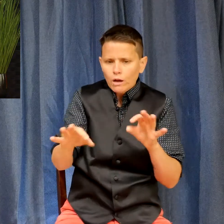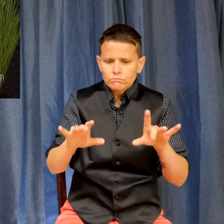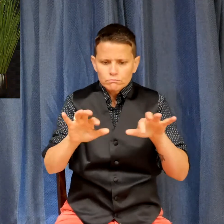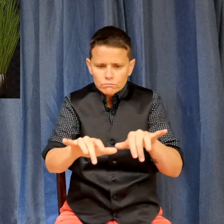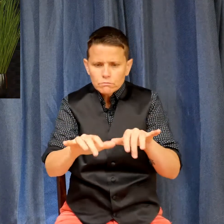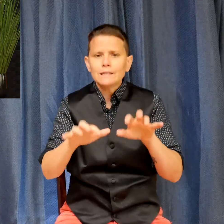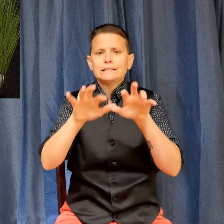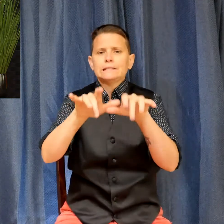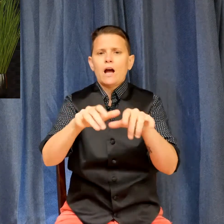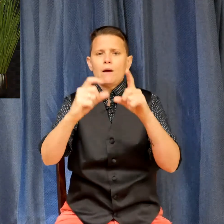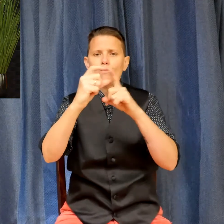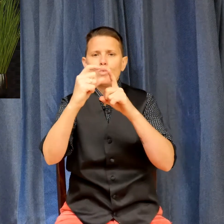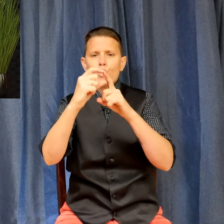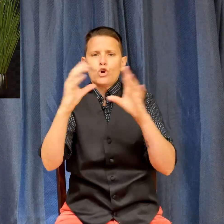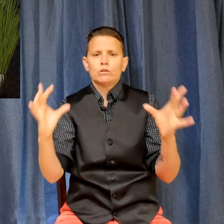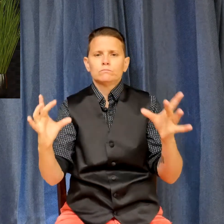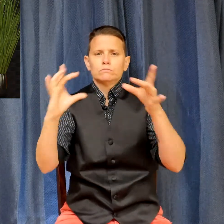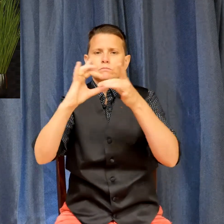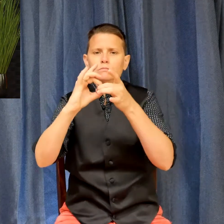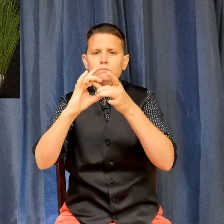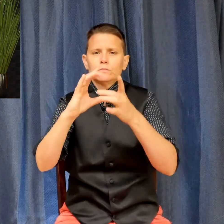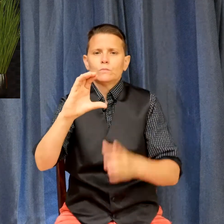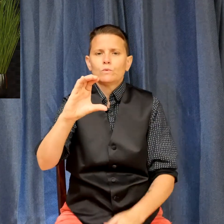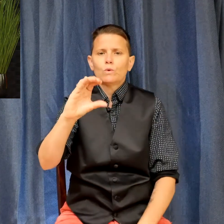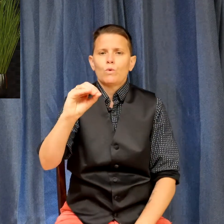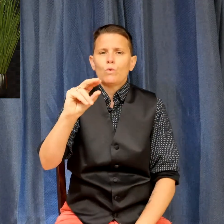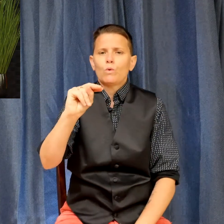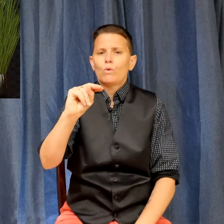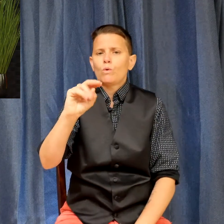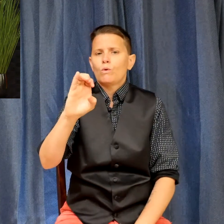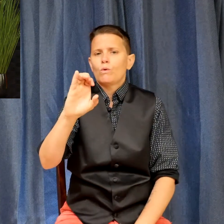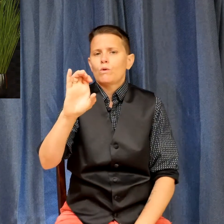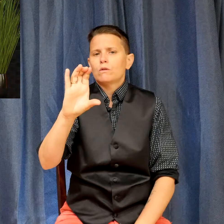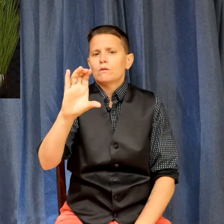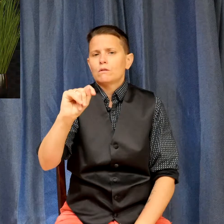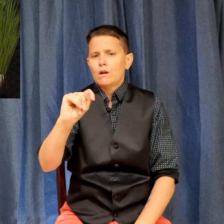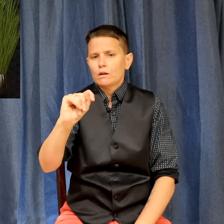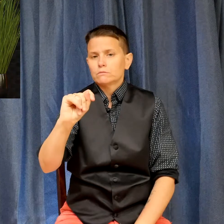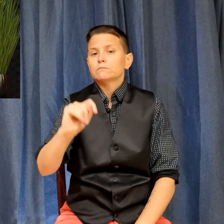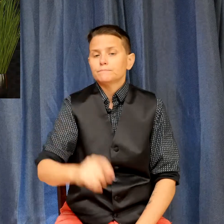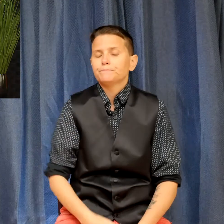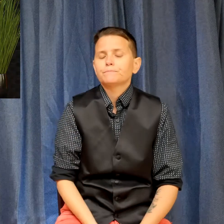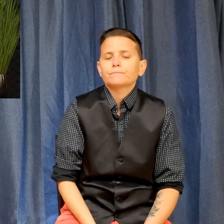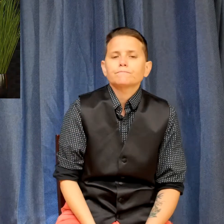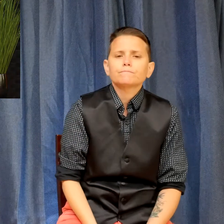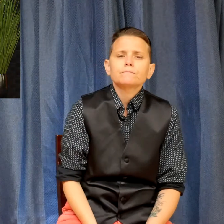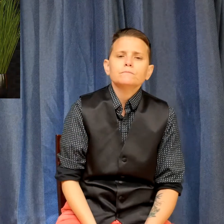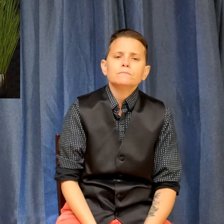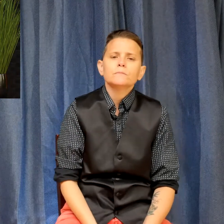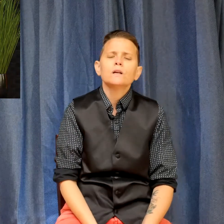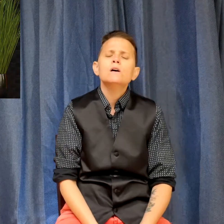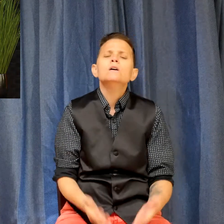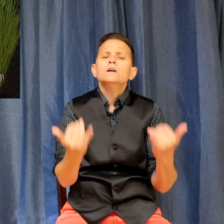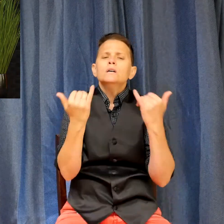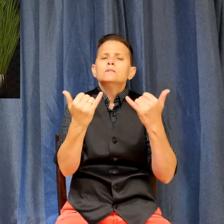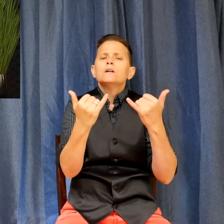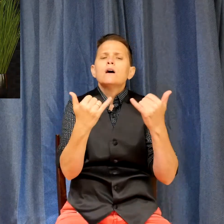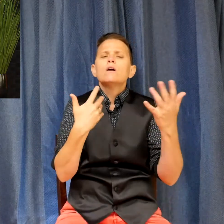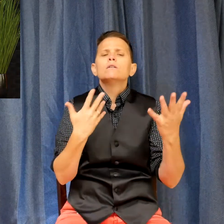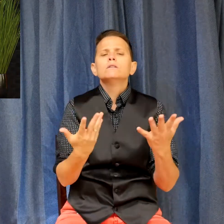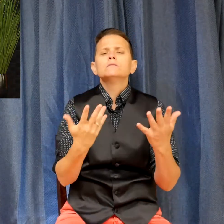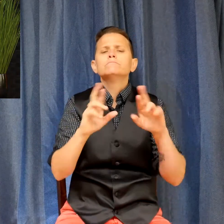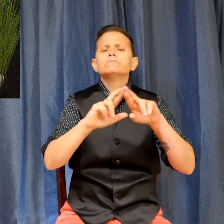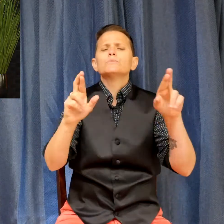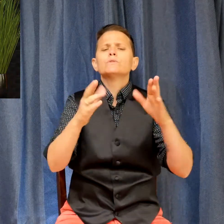will reach out to you. So now I just invite us to take this moment for our opening prayer as we just close